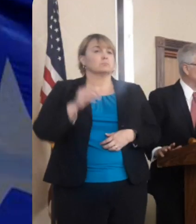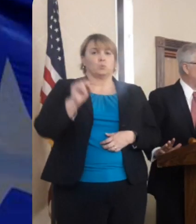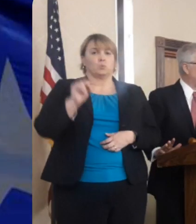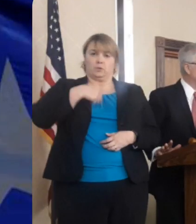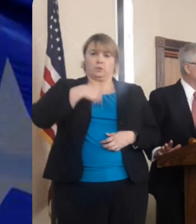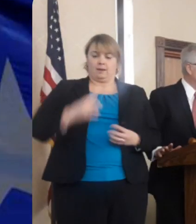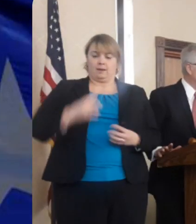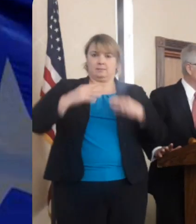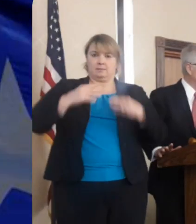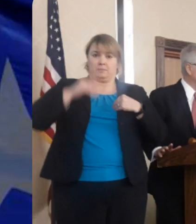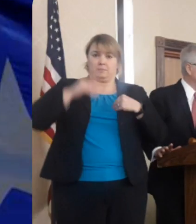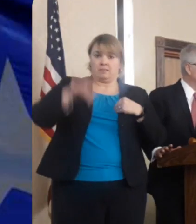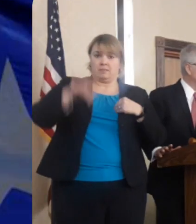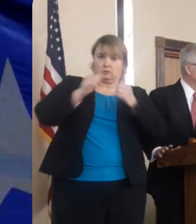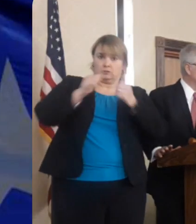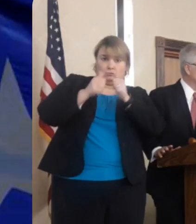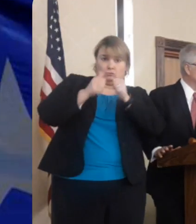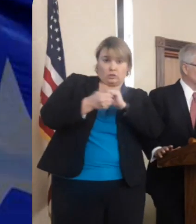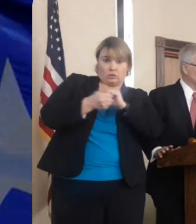as amended